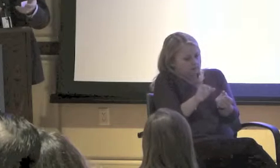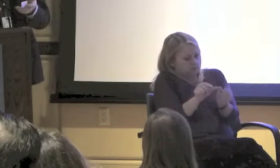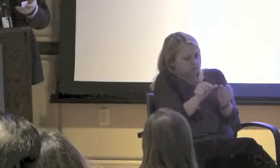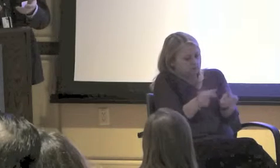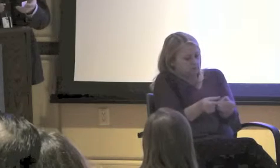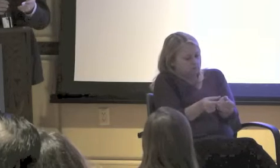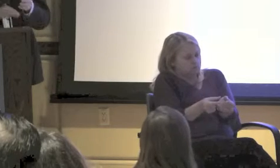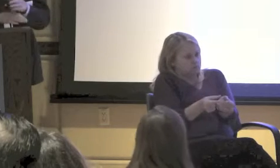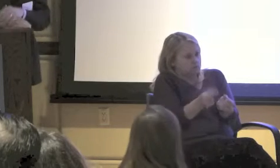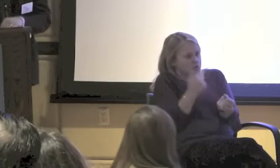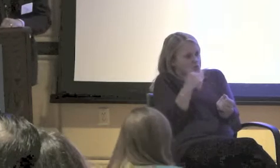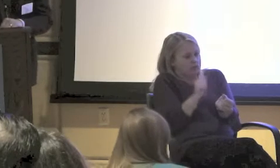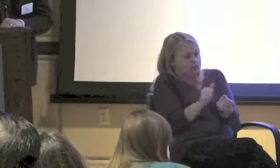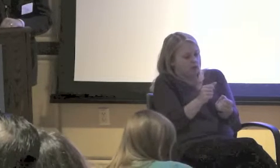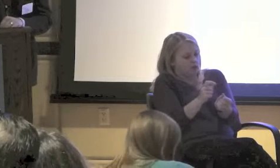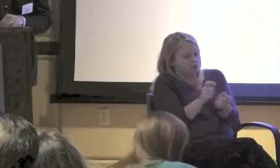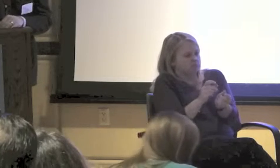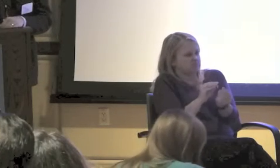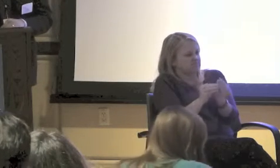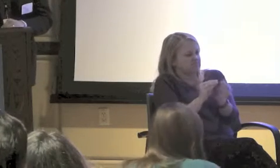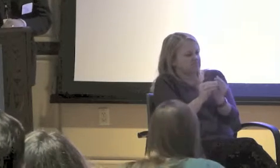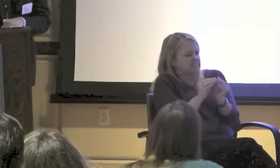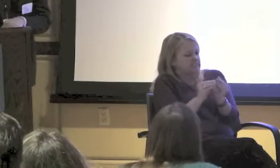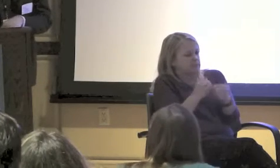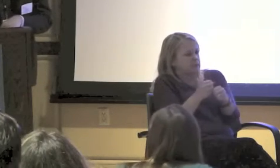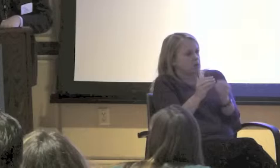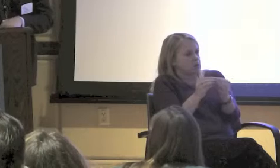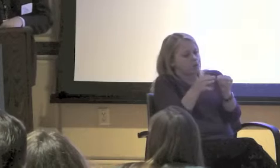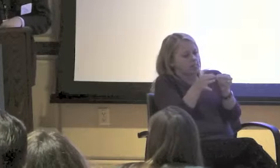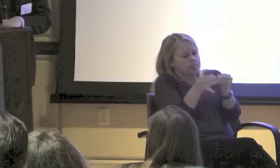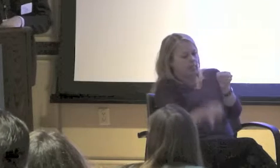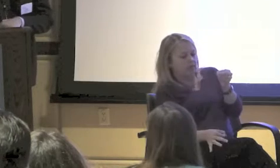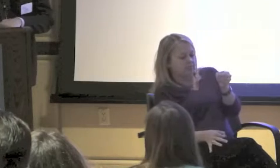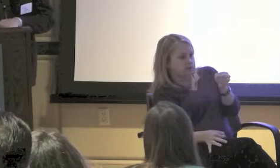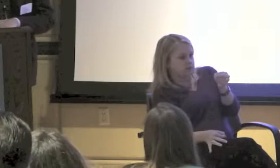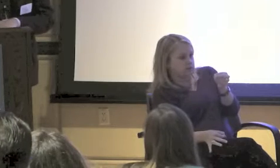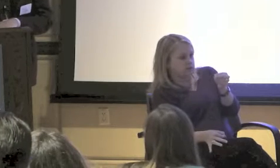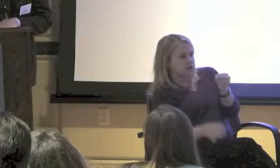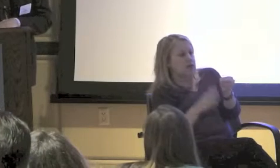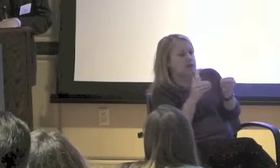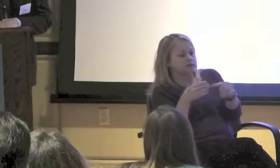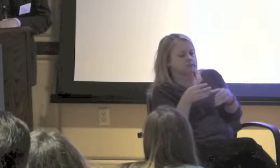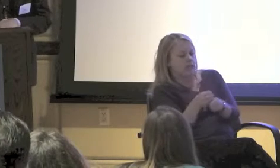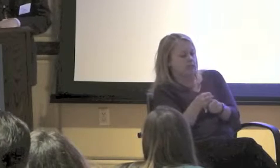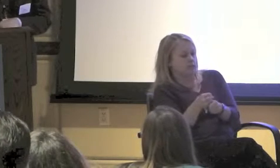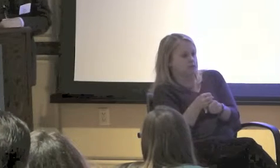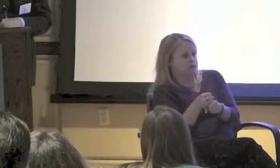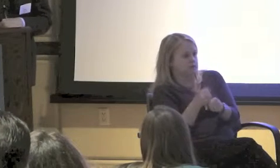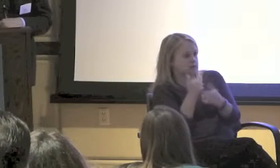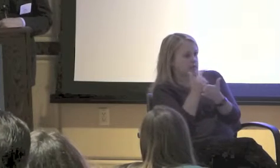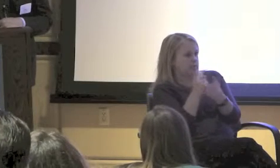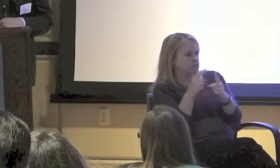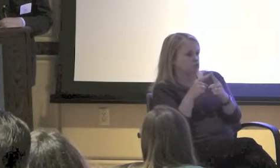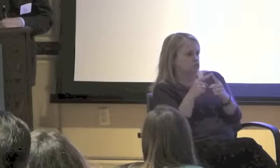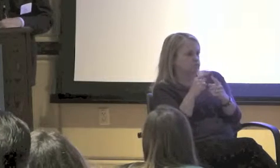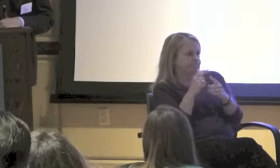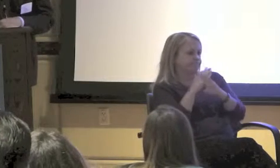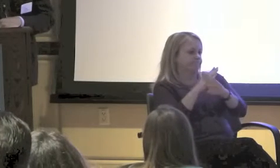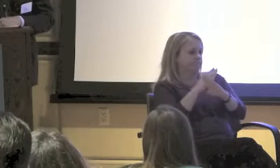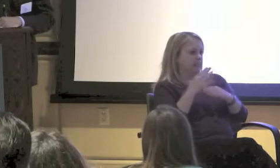to reconstruct the bladder neck to lengthen it and tighten it, which will help improve the resistance to prevent